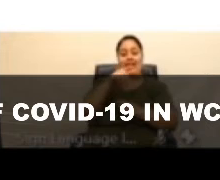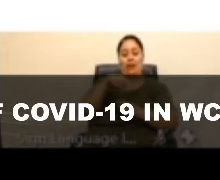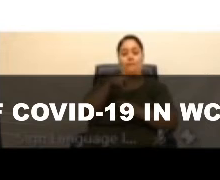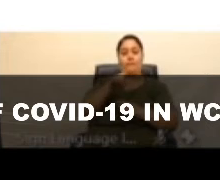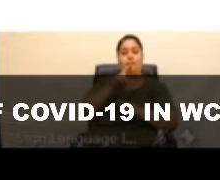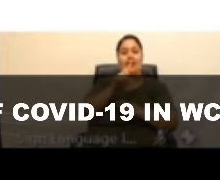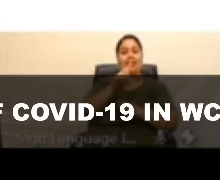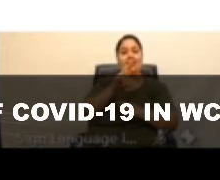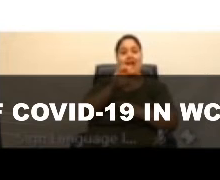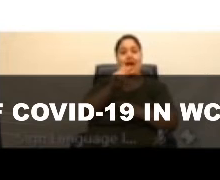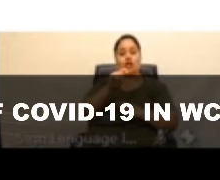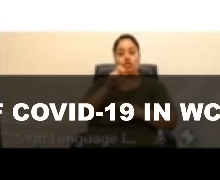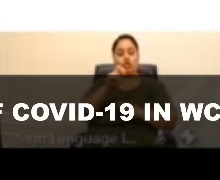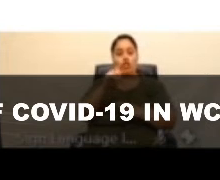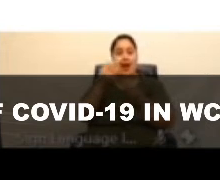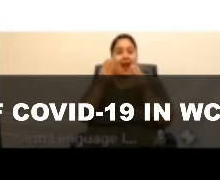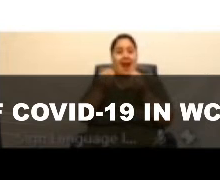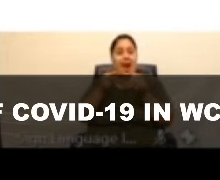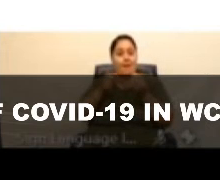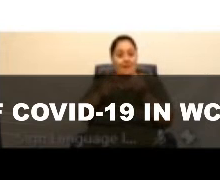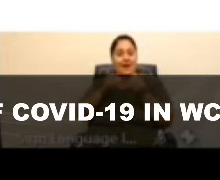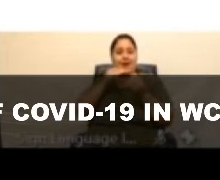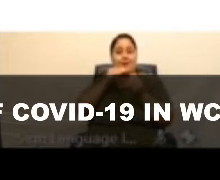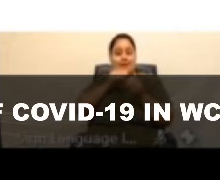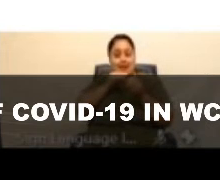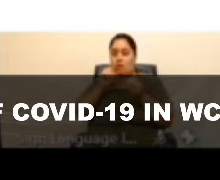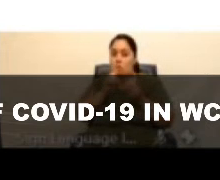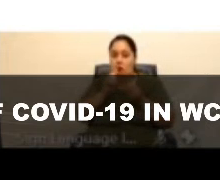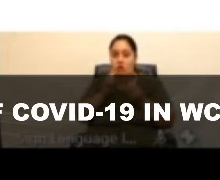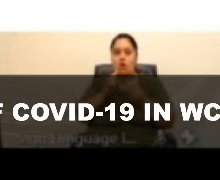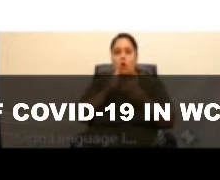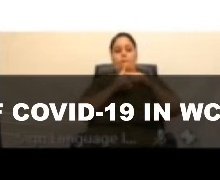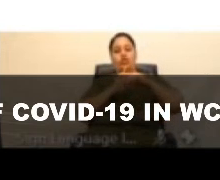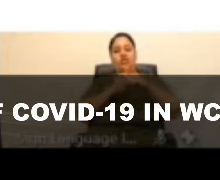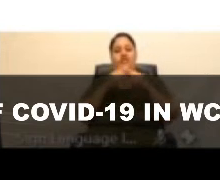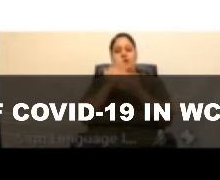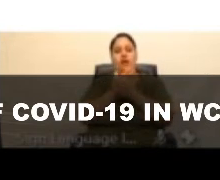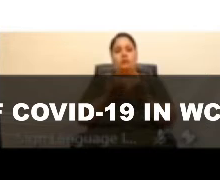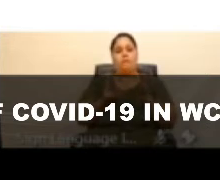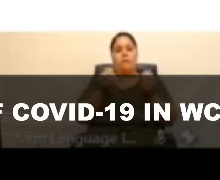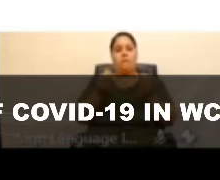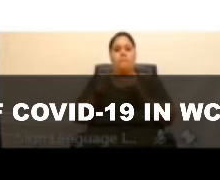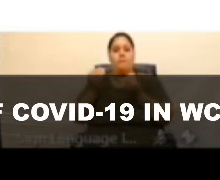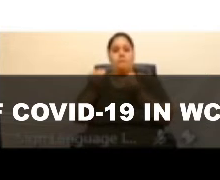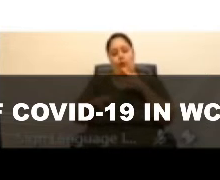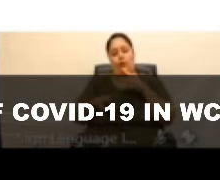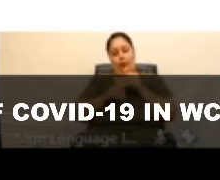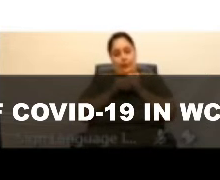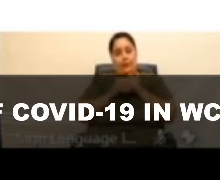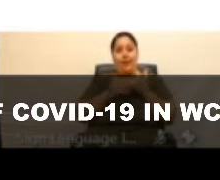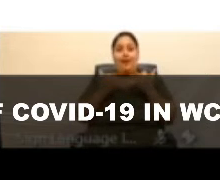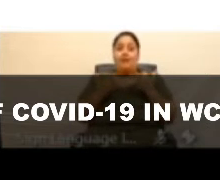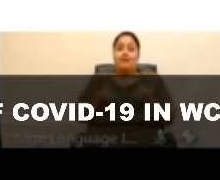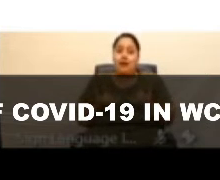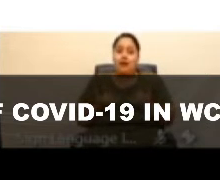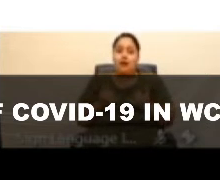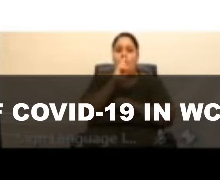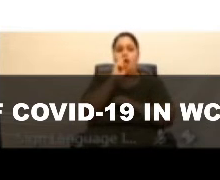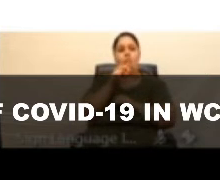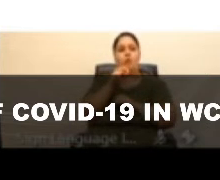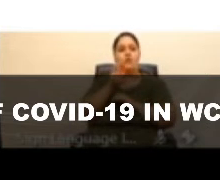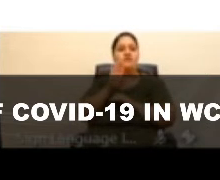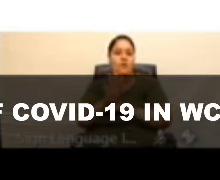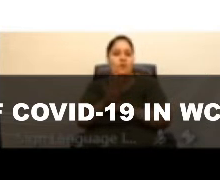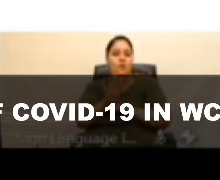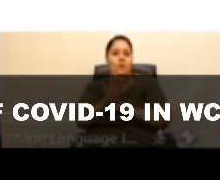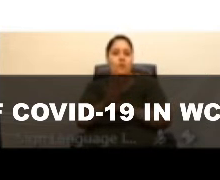that every positive case infects, and at the moment in this province is running at 1.4. So for every